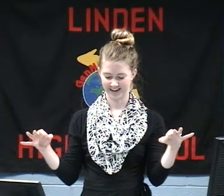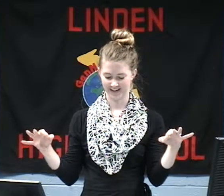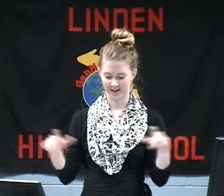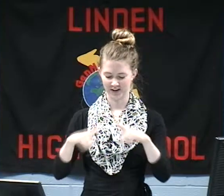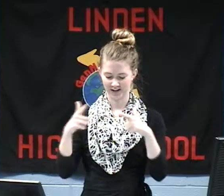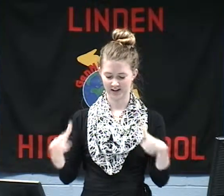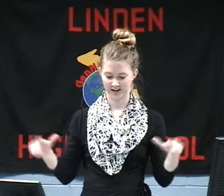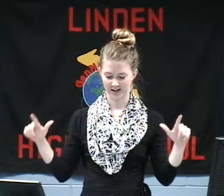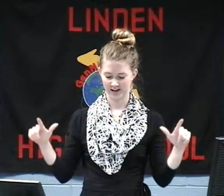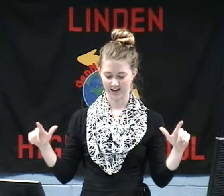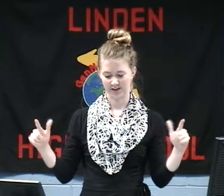language,